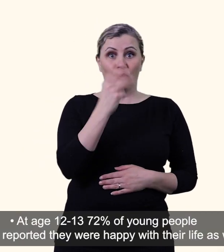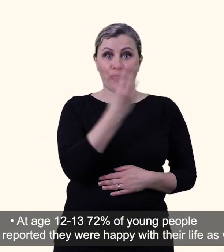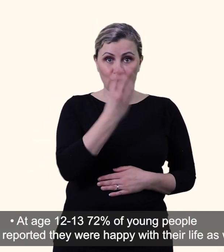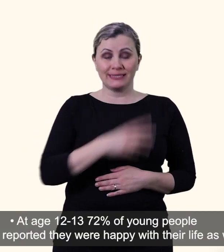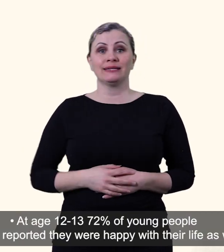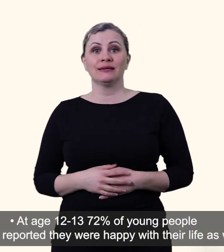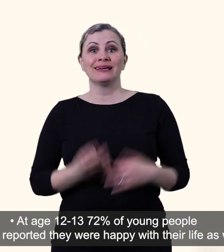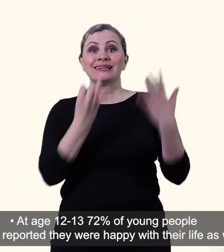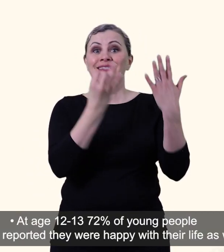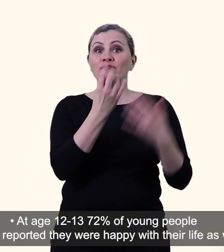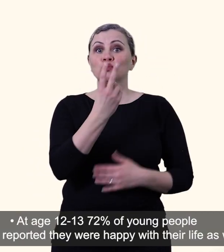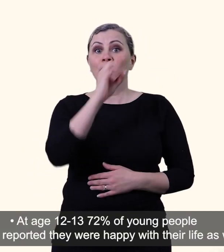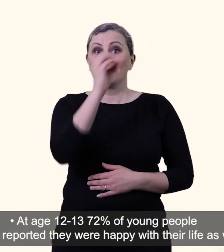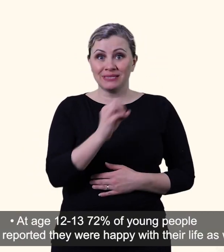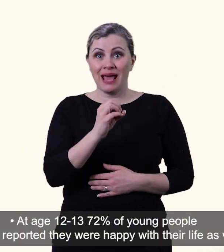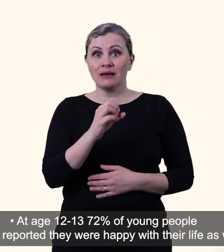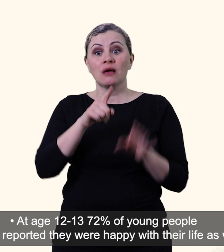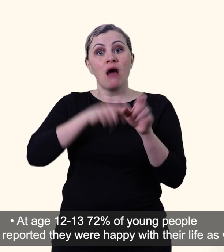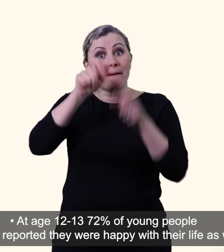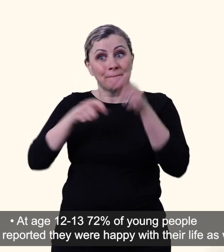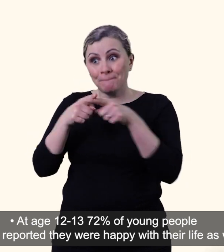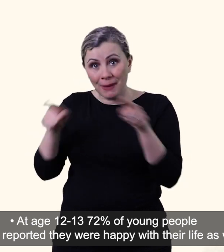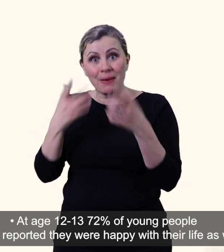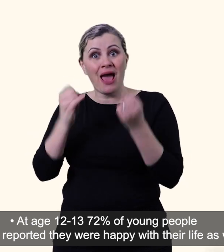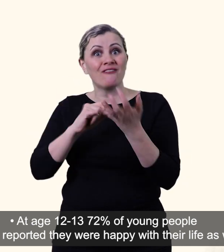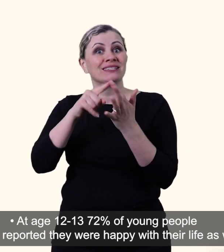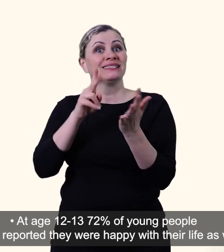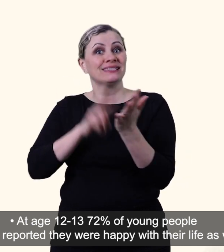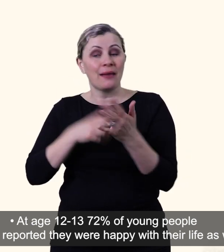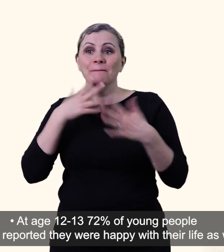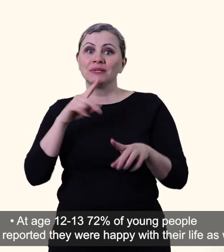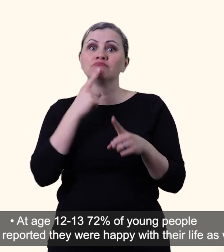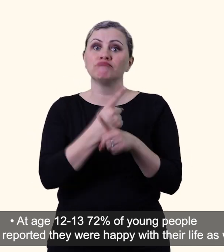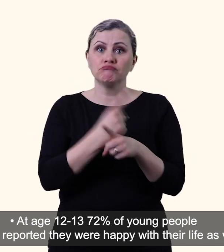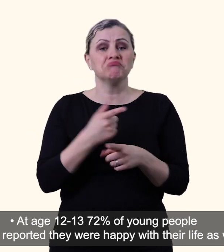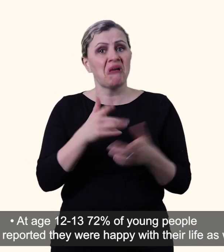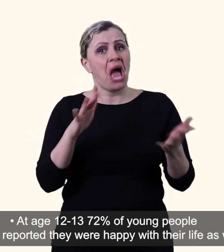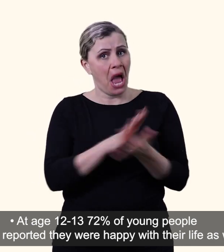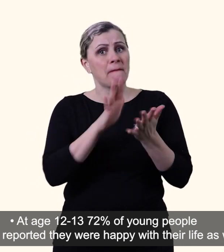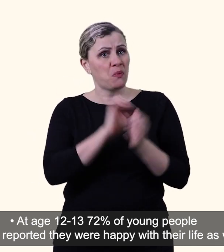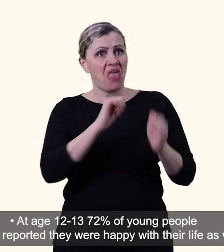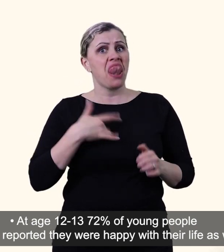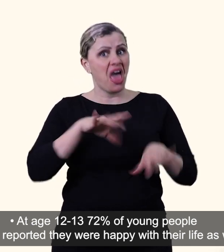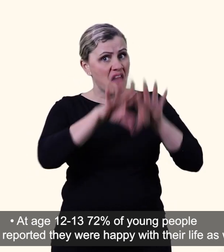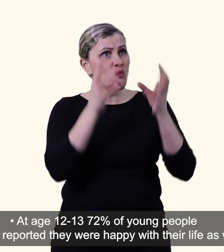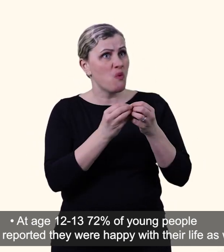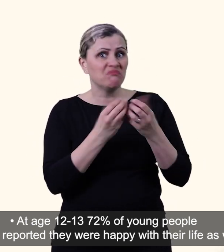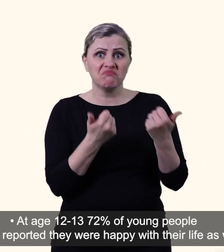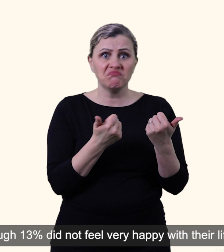At age 12 to 13, 72% of young people with SEN reported they were happy with their life as a